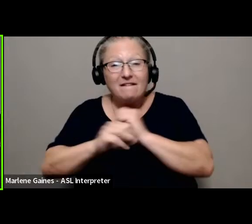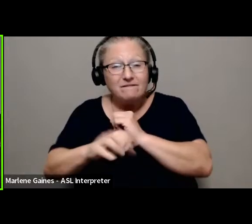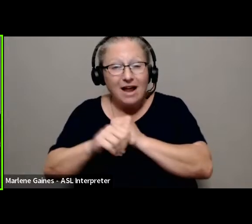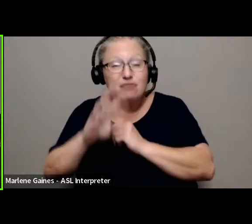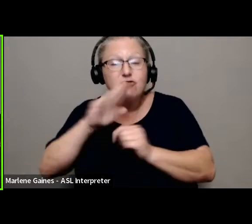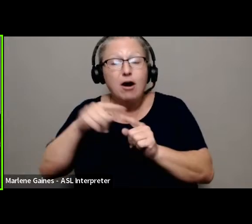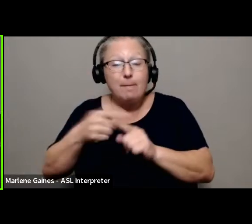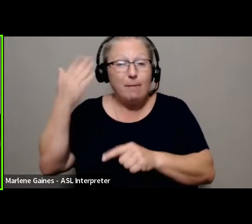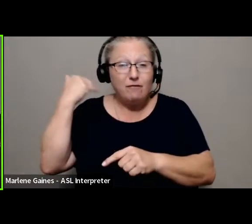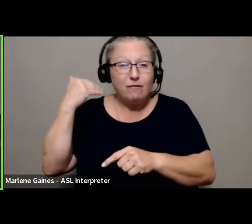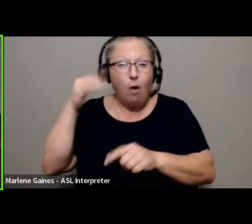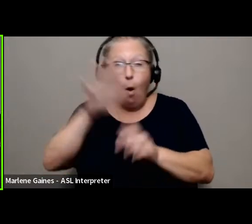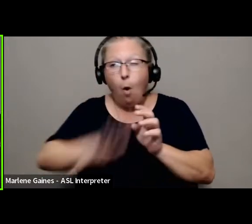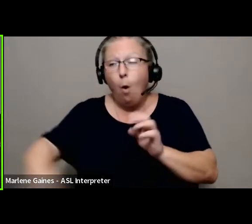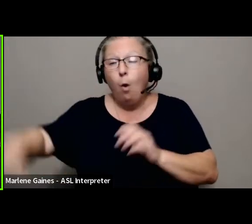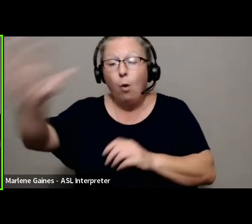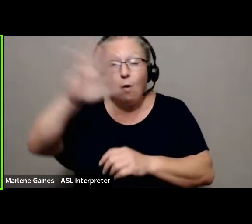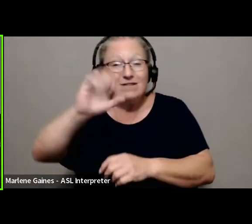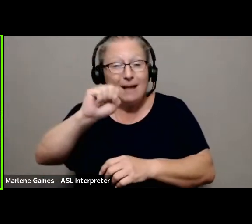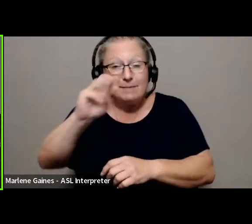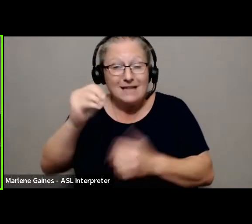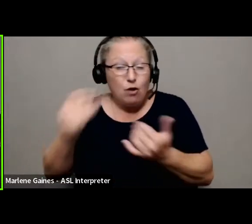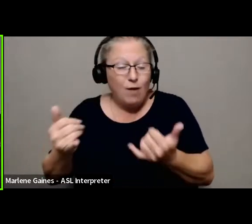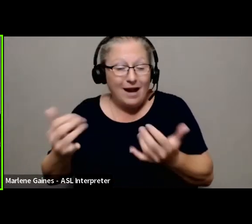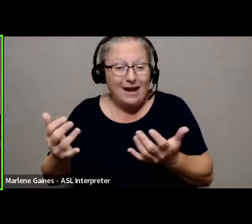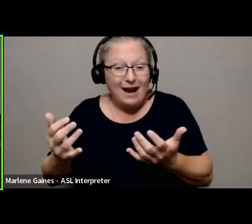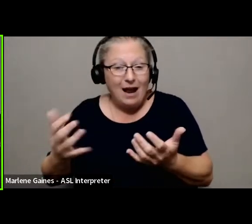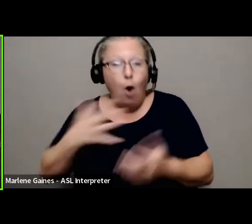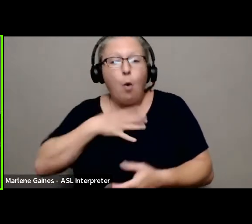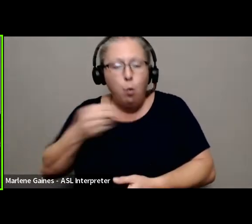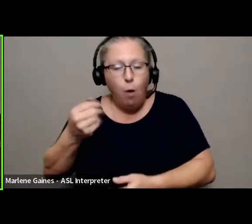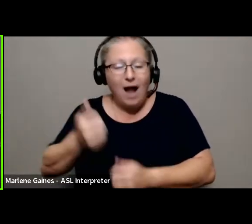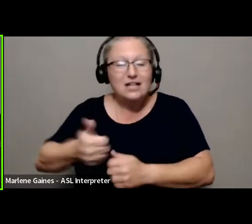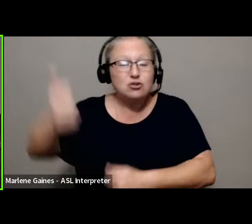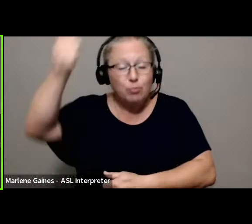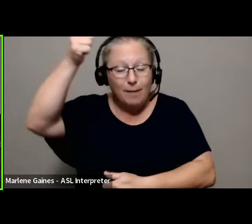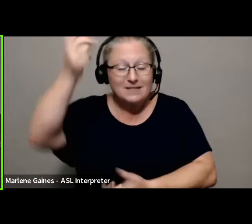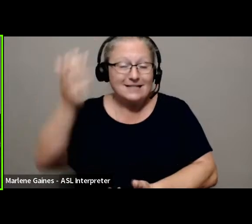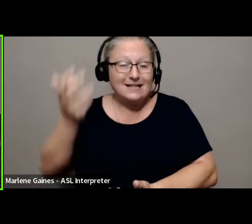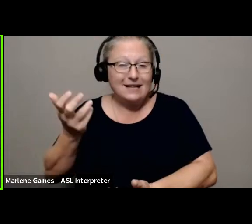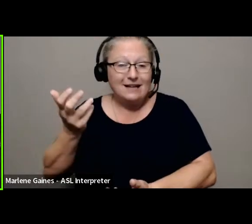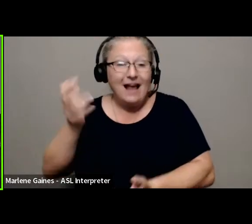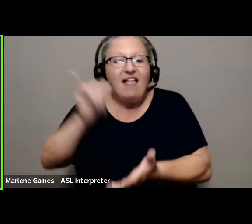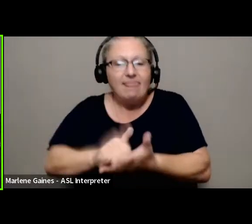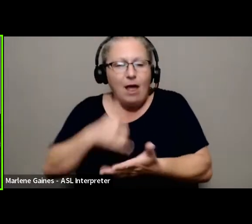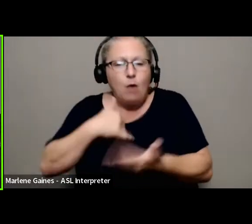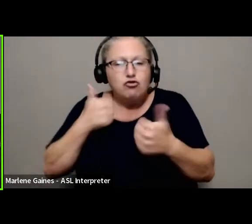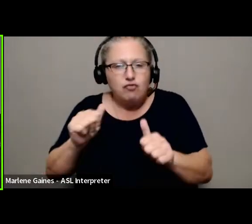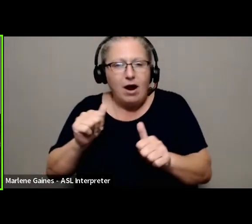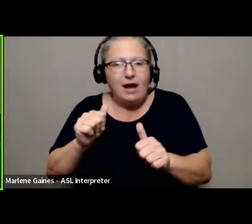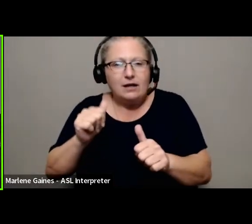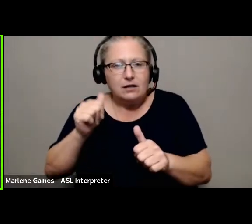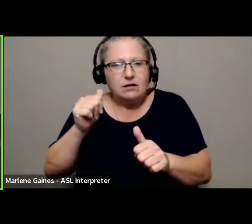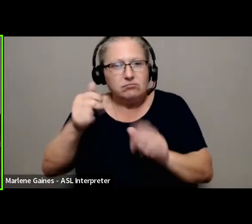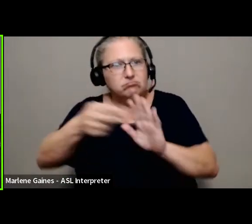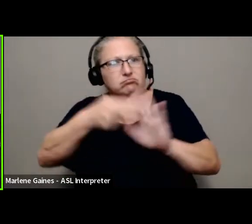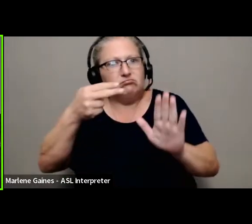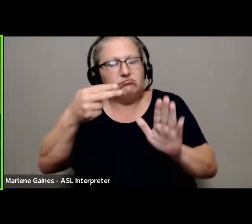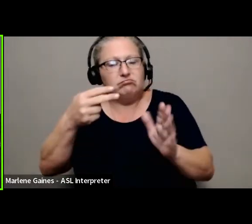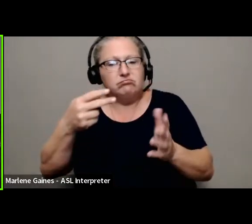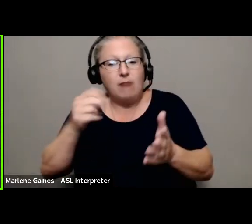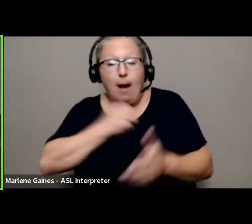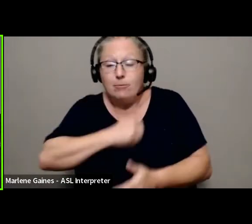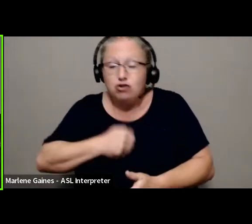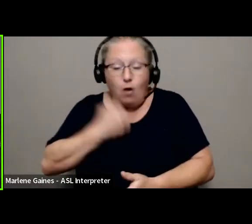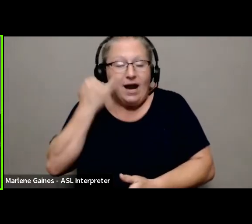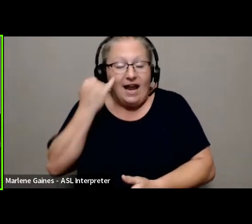that are all over San Mateo right now, it's white supremacy. And that's what we're trying to call out. And I'm sorry